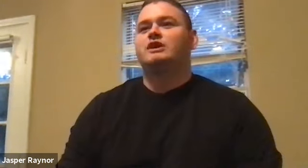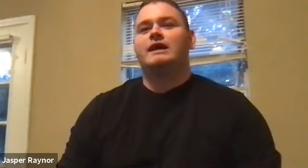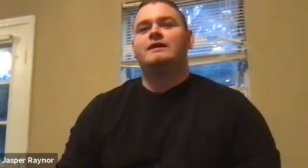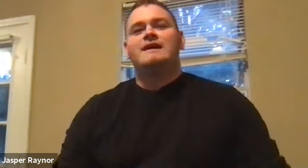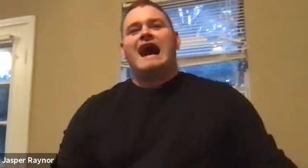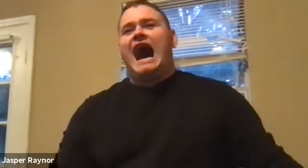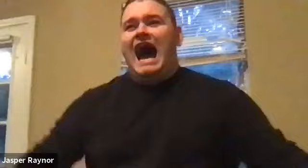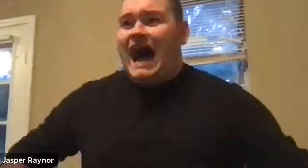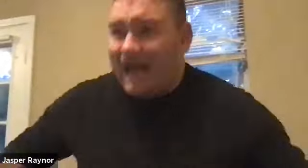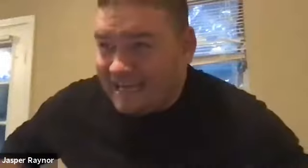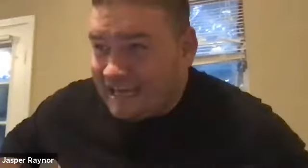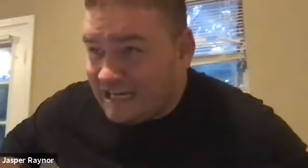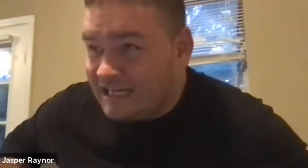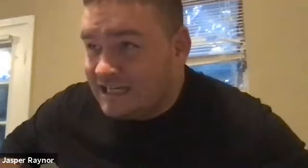like, I